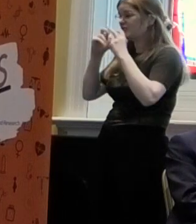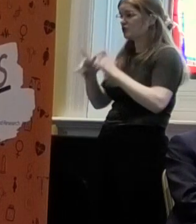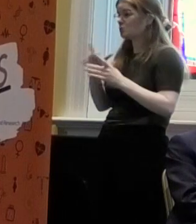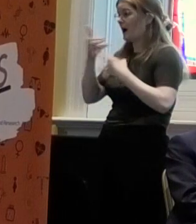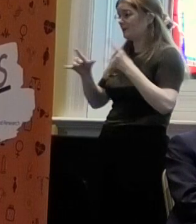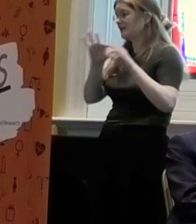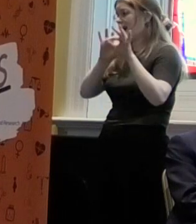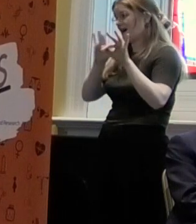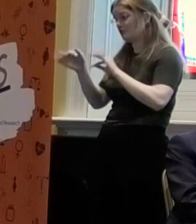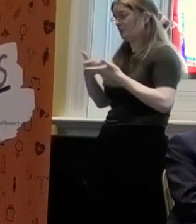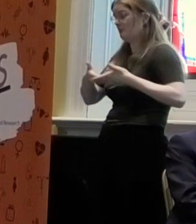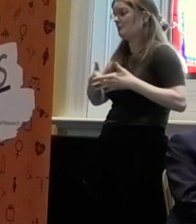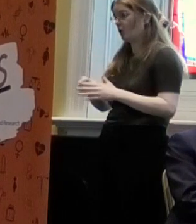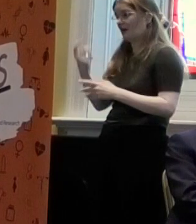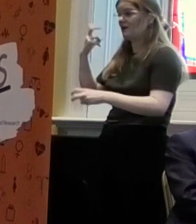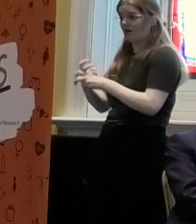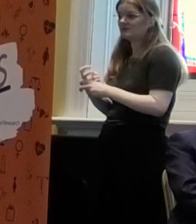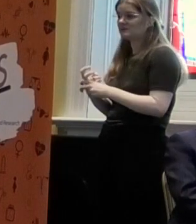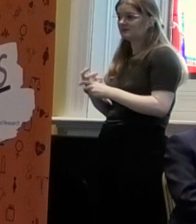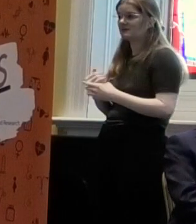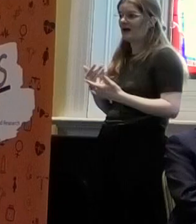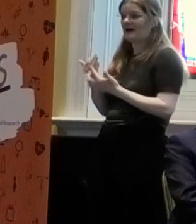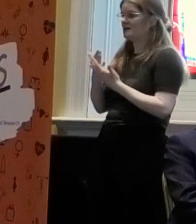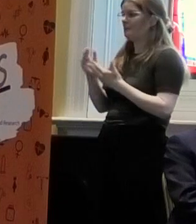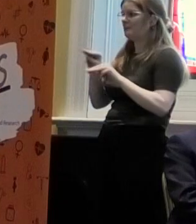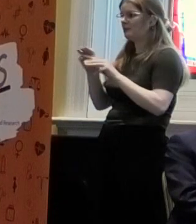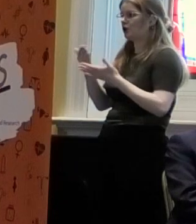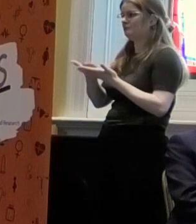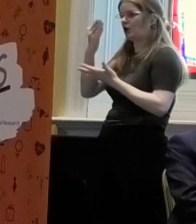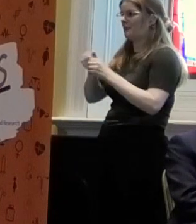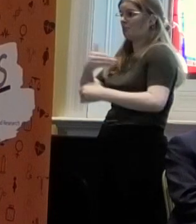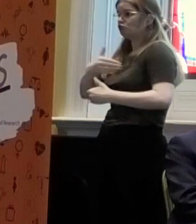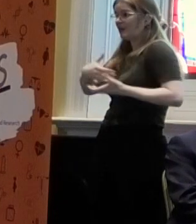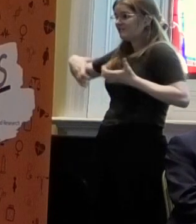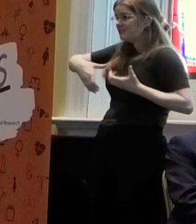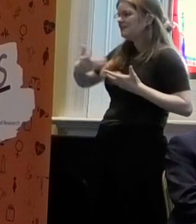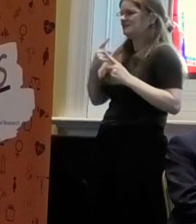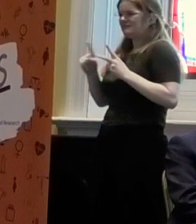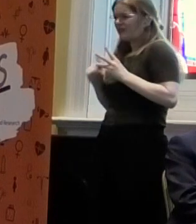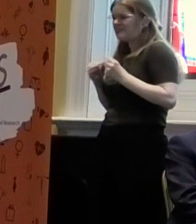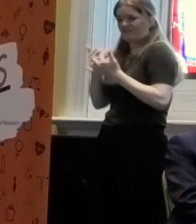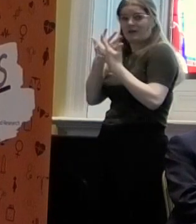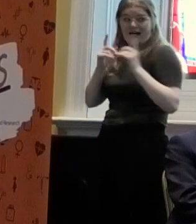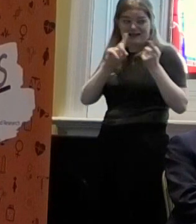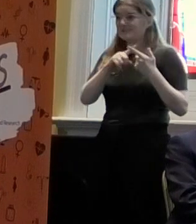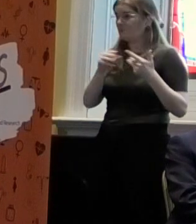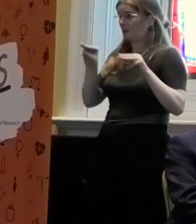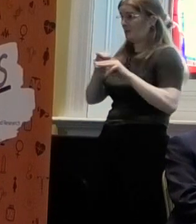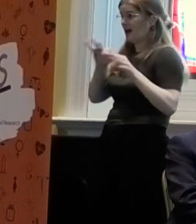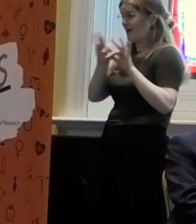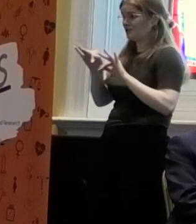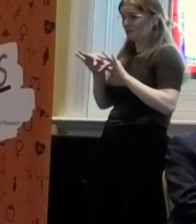also be difficult. And also people are concerned about breastfeeding and the impact of medications on breastfeeding. And there's so much going on in their lives.